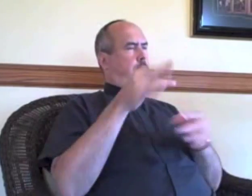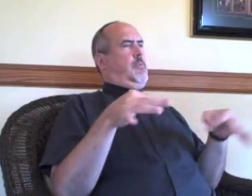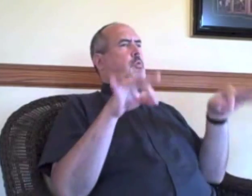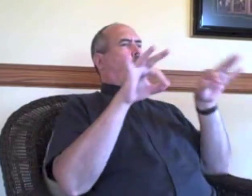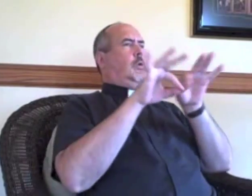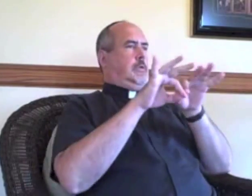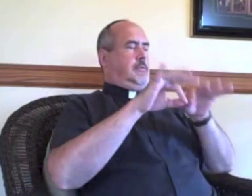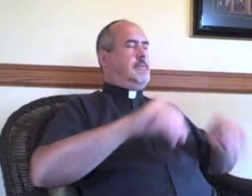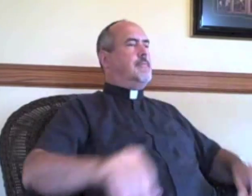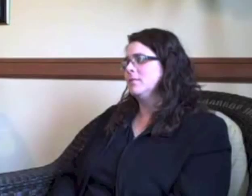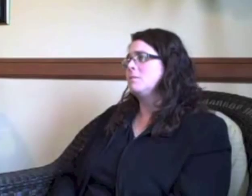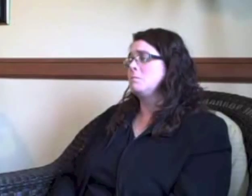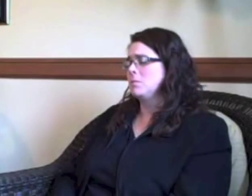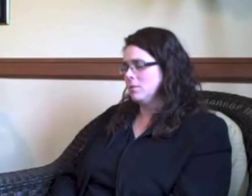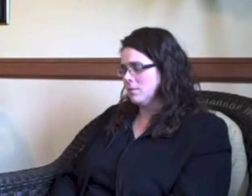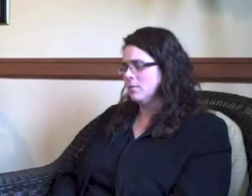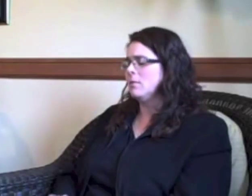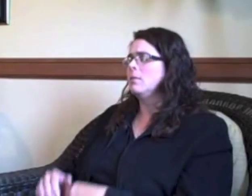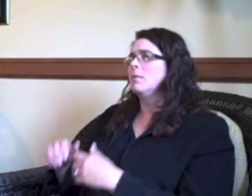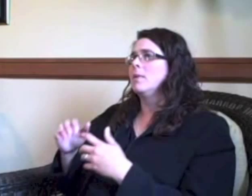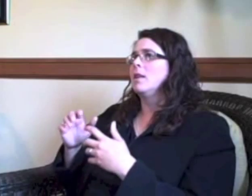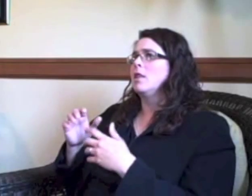Why does the church consider consecrated virgins important?